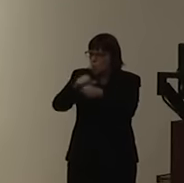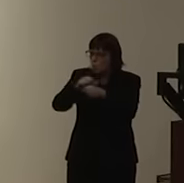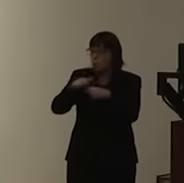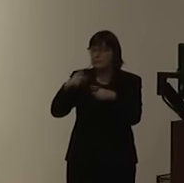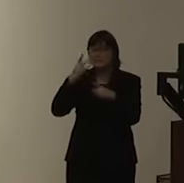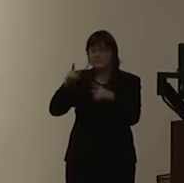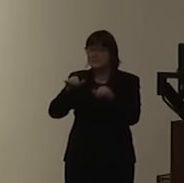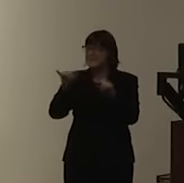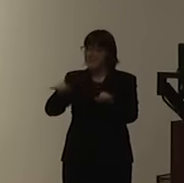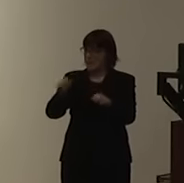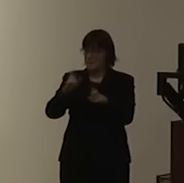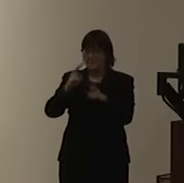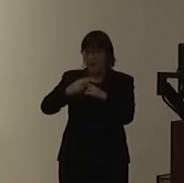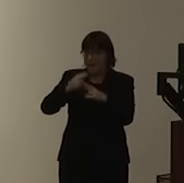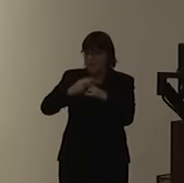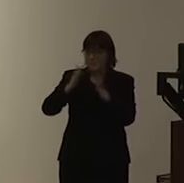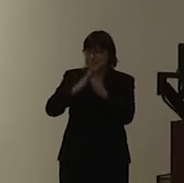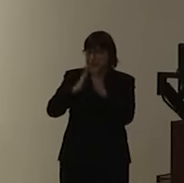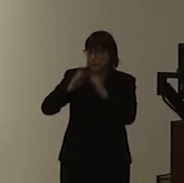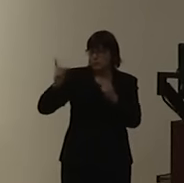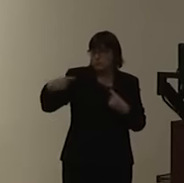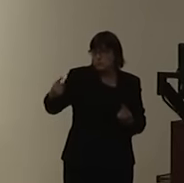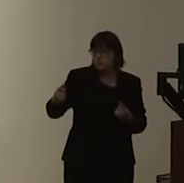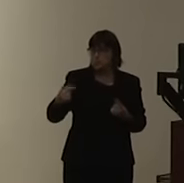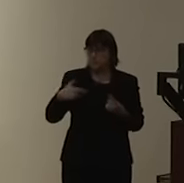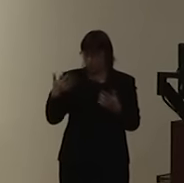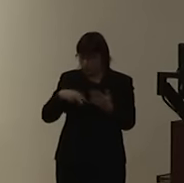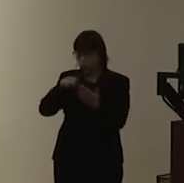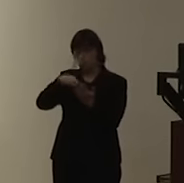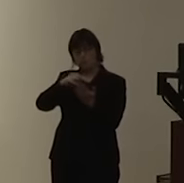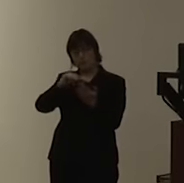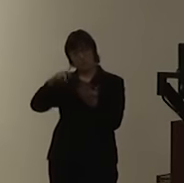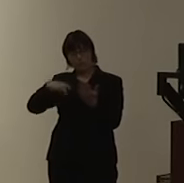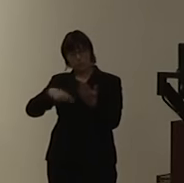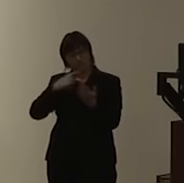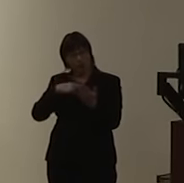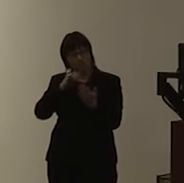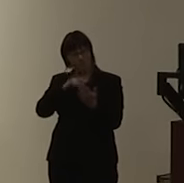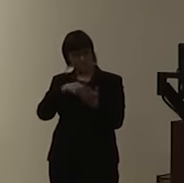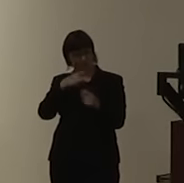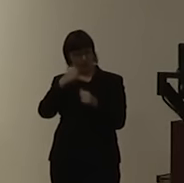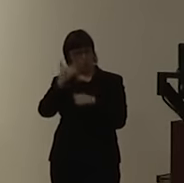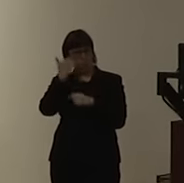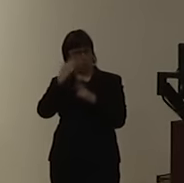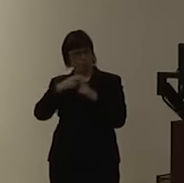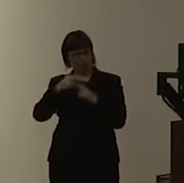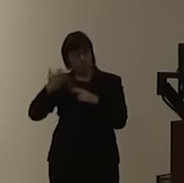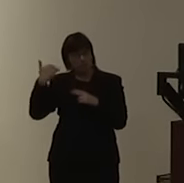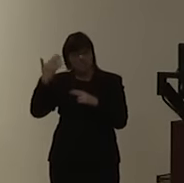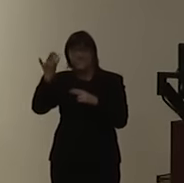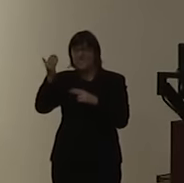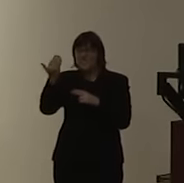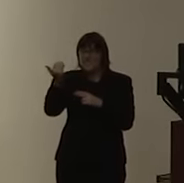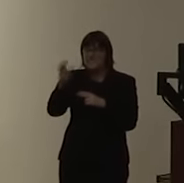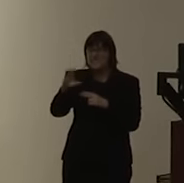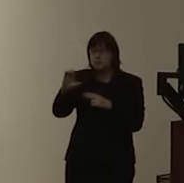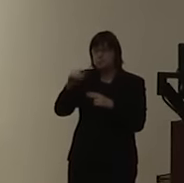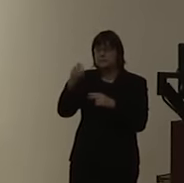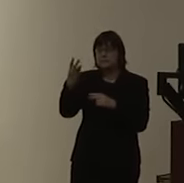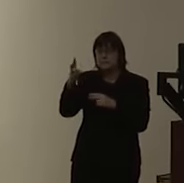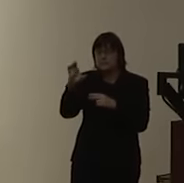or similar name. So you're looking at a map saying, oh my God, I've been there, and there it is in the 15th century. There it is in the 16th century. And